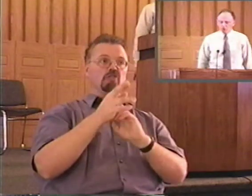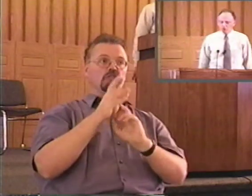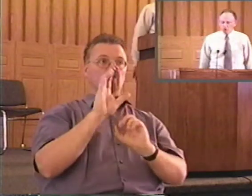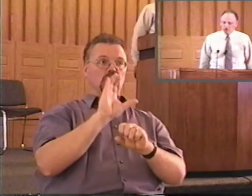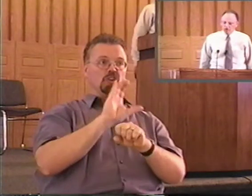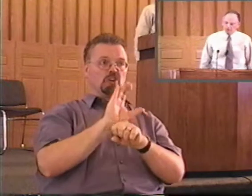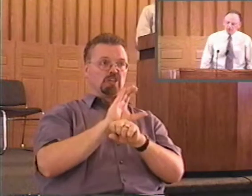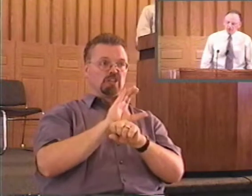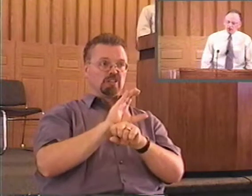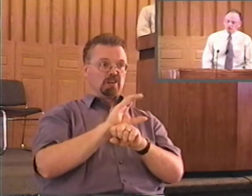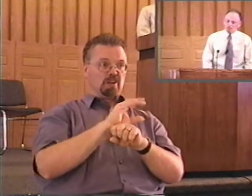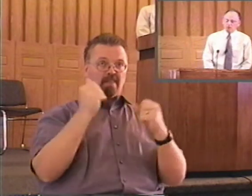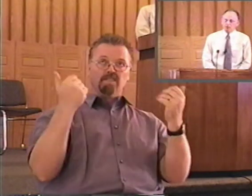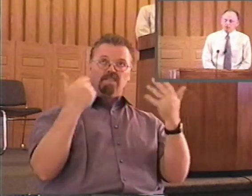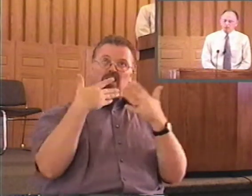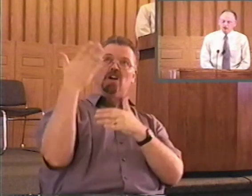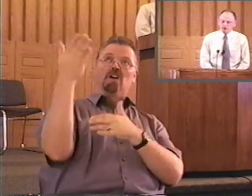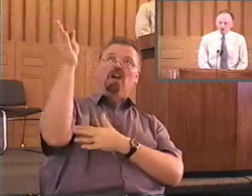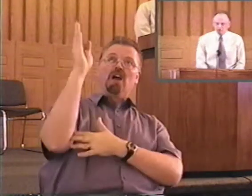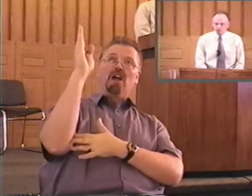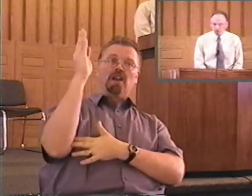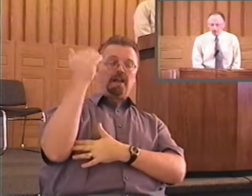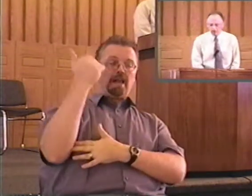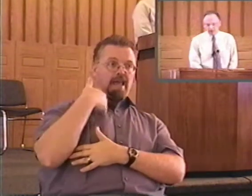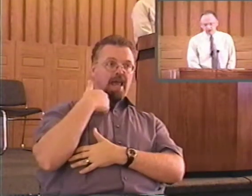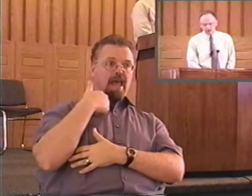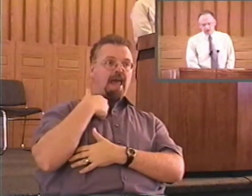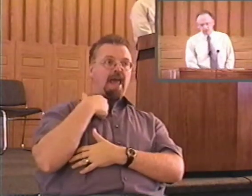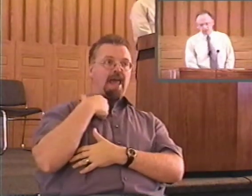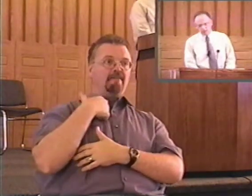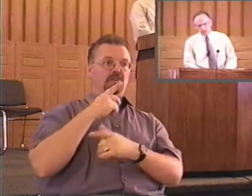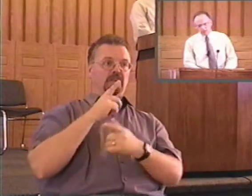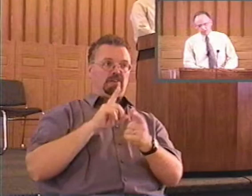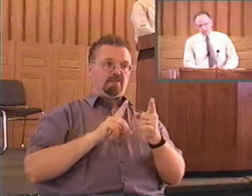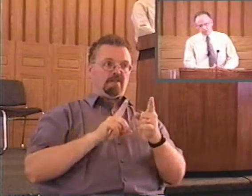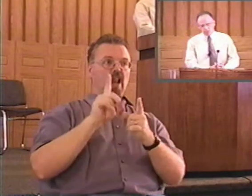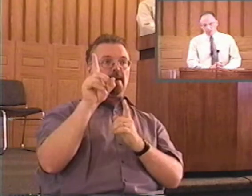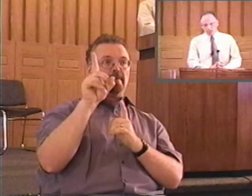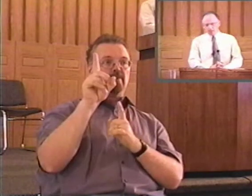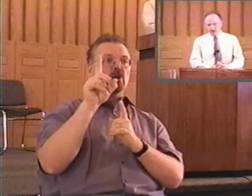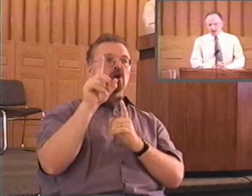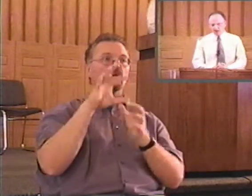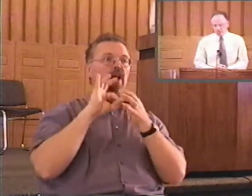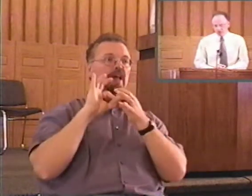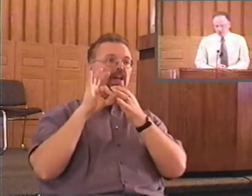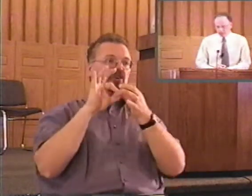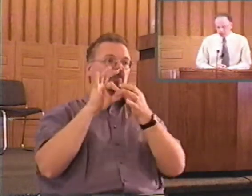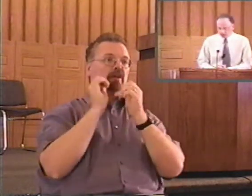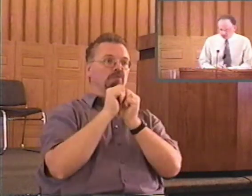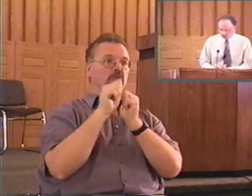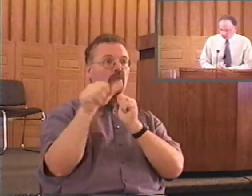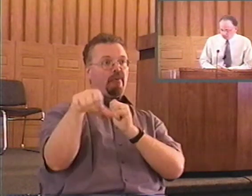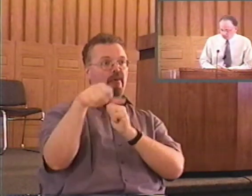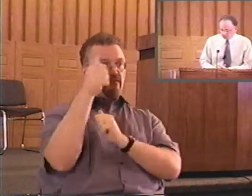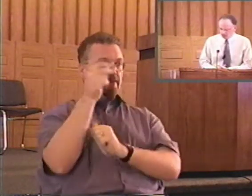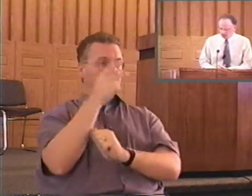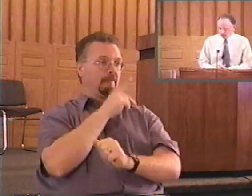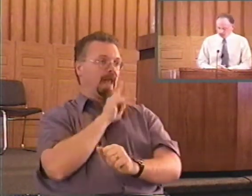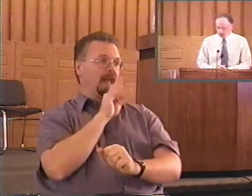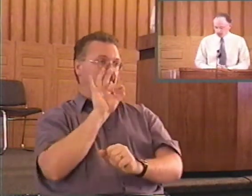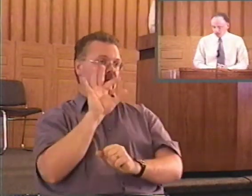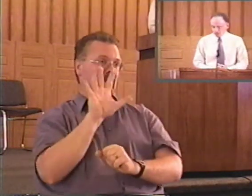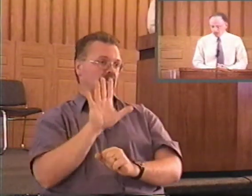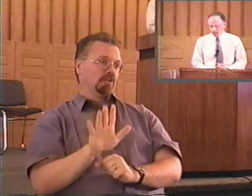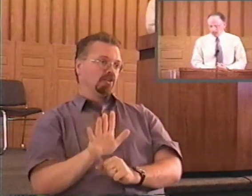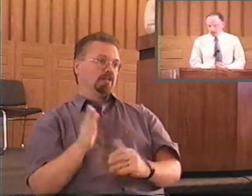As many of you know, I've had the opportunity to develop relationships with other Reformed pastors in this community.